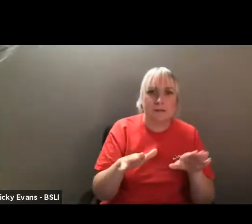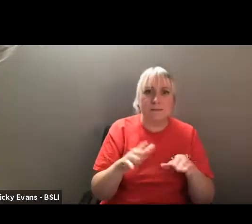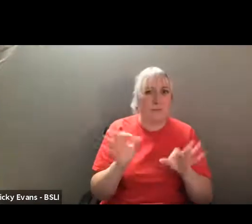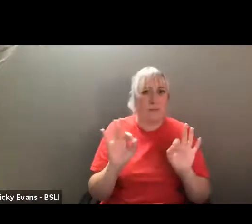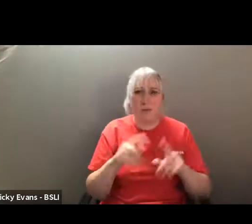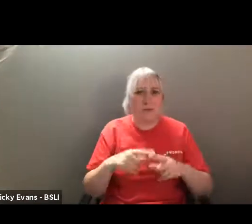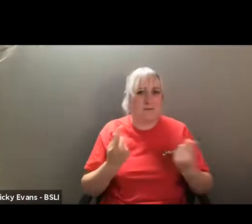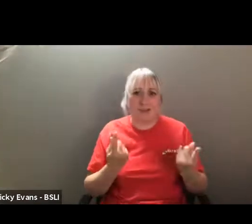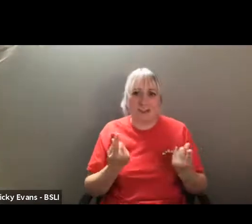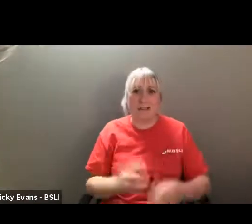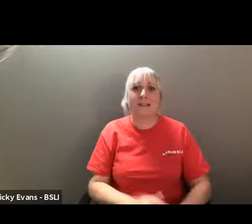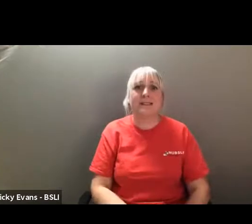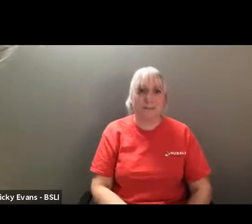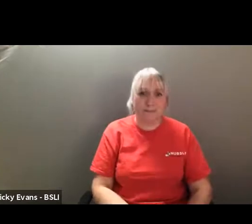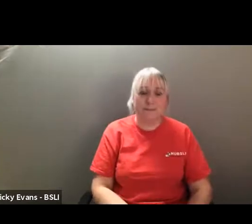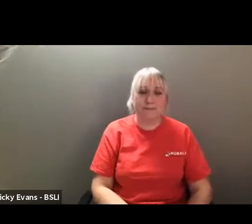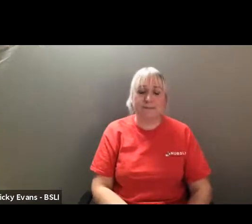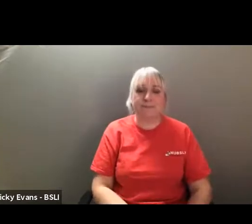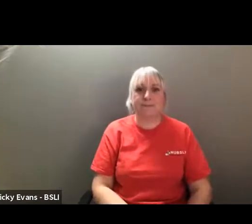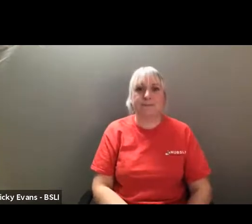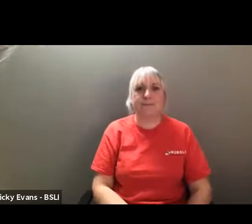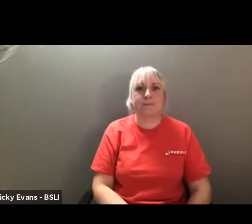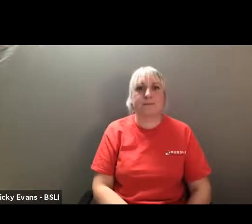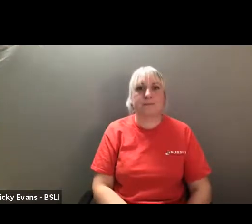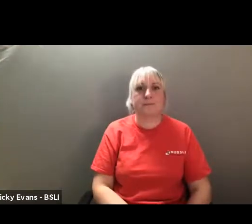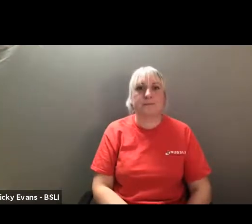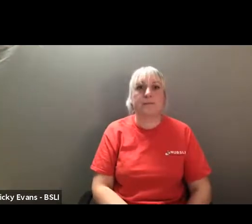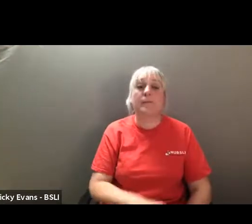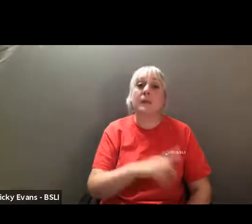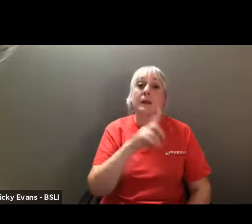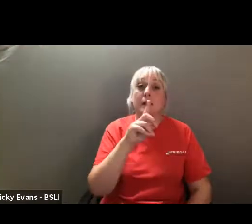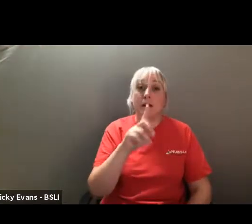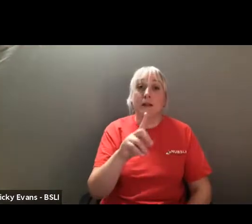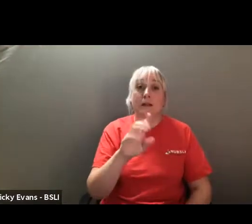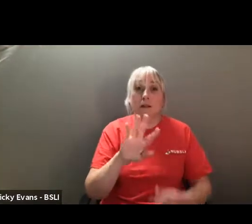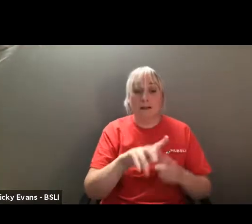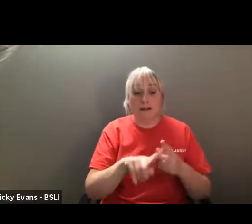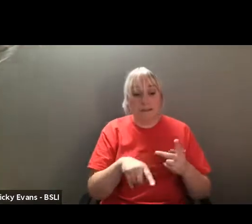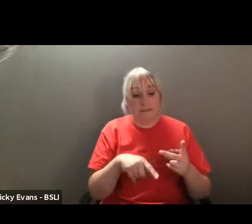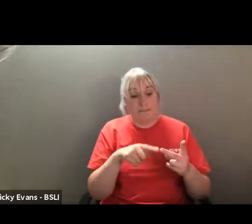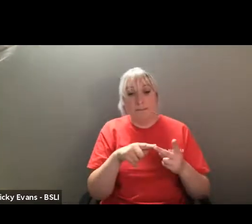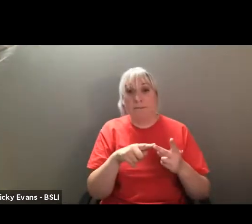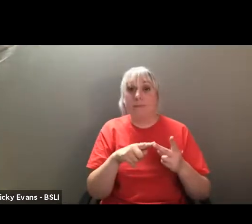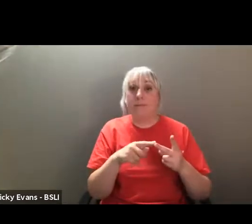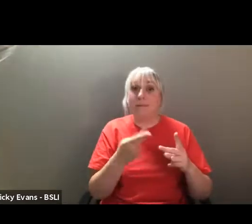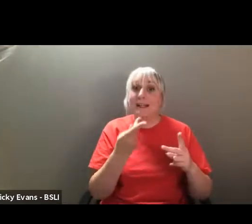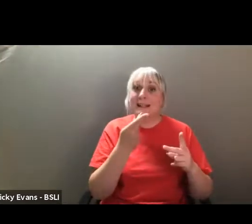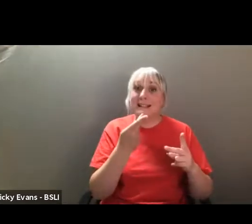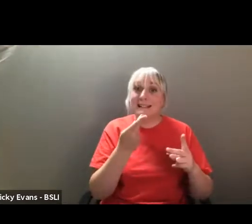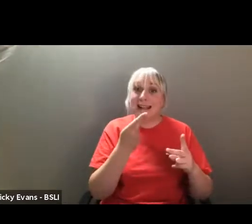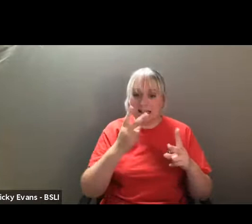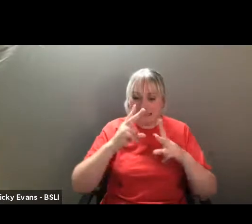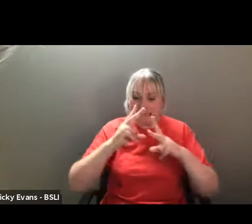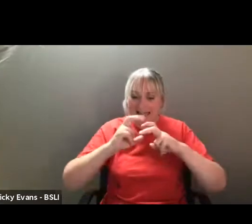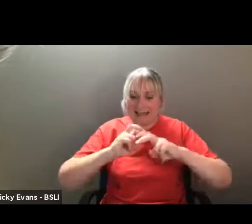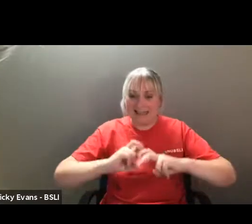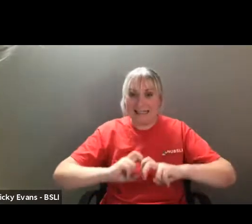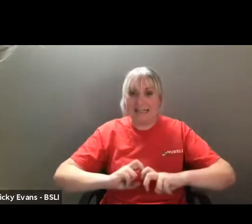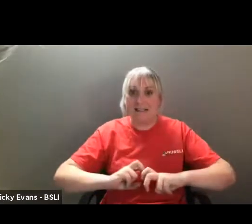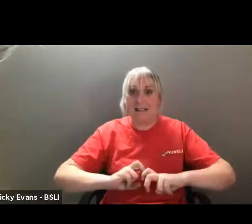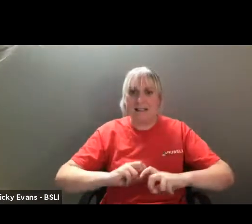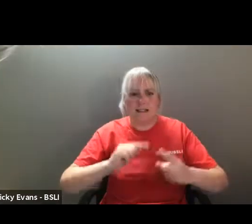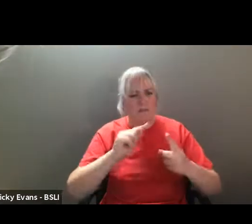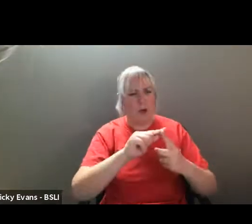their benefits if they became employed. But there was a second sort of area of analysis, which was not just do they take